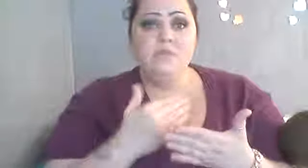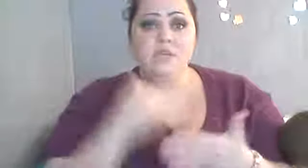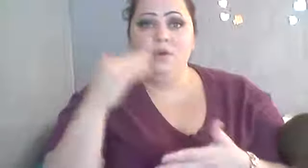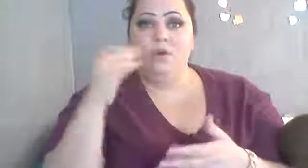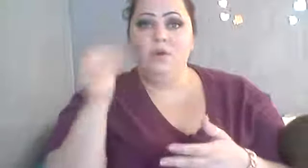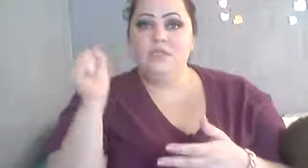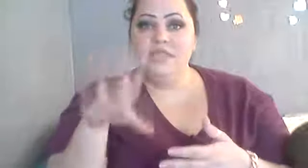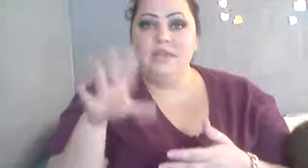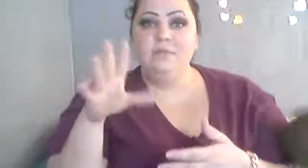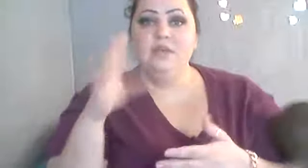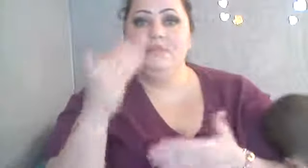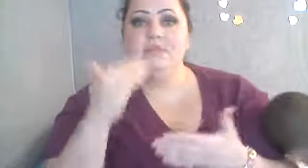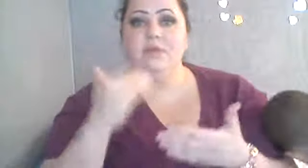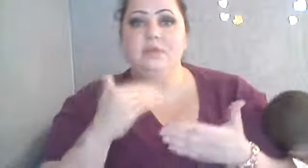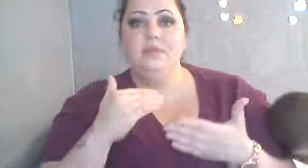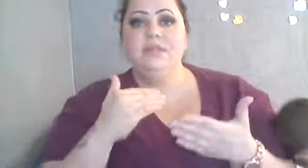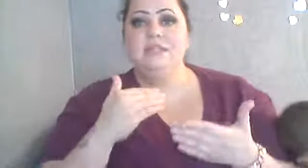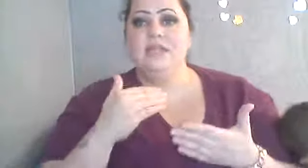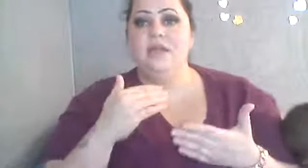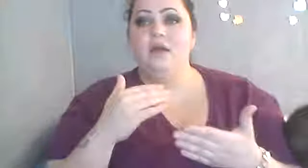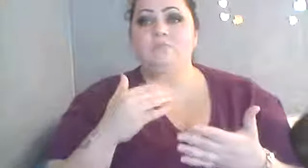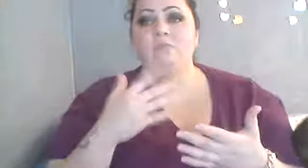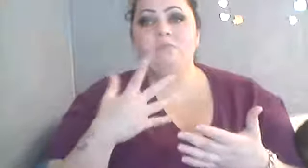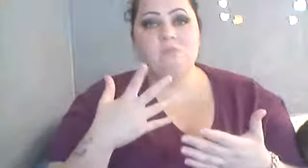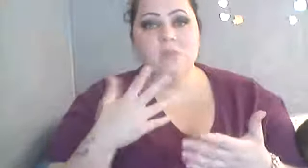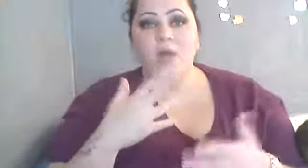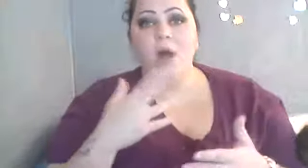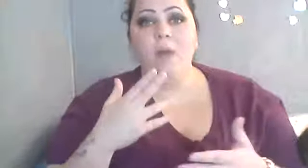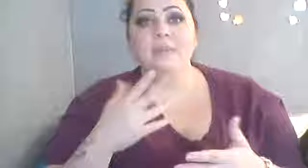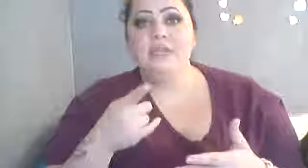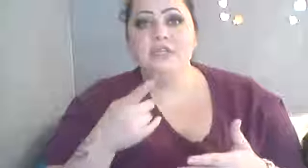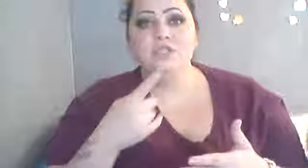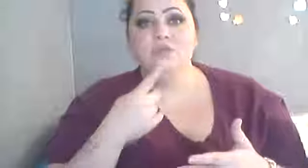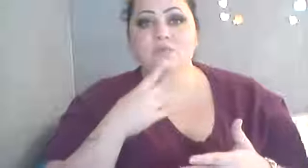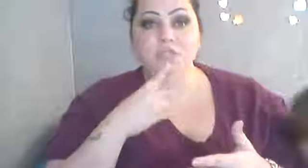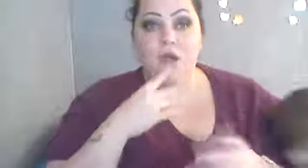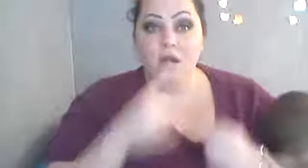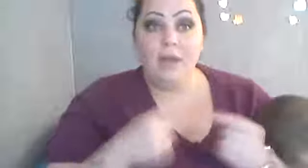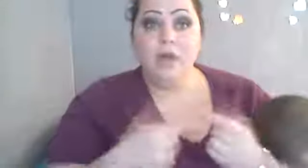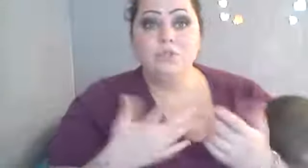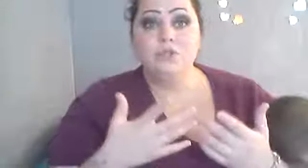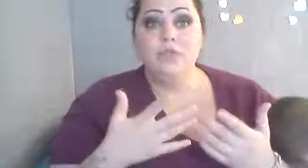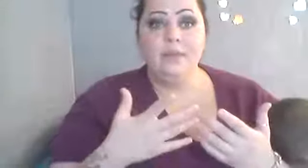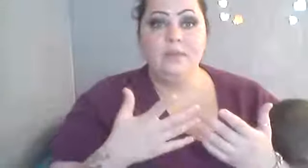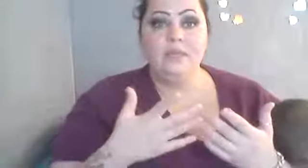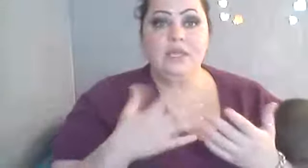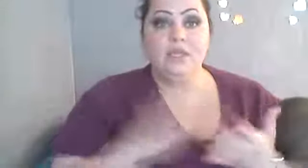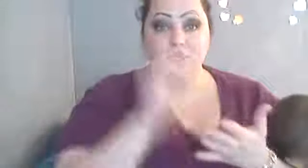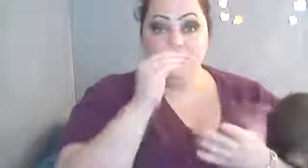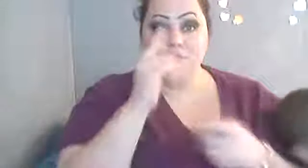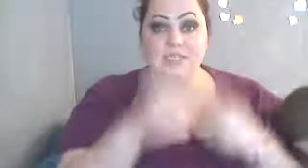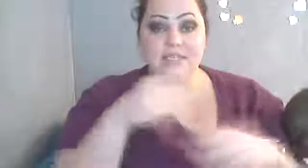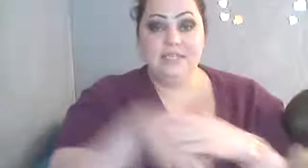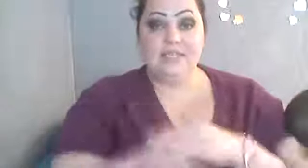me or send me a piece of paper that's like common things you would talk about, so that way we can learn those signs in